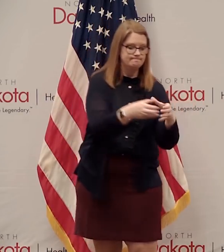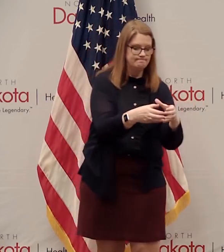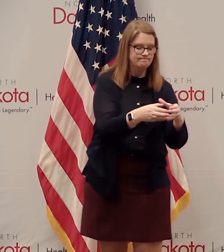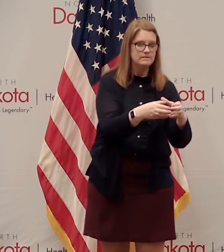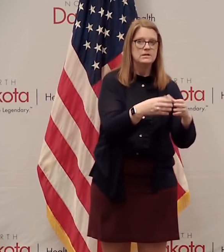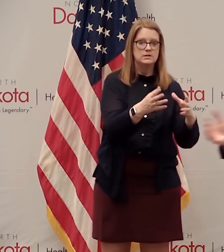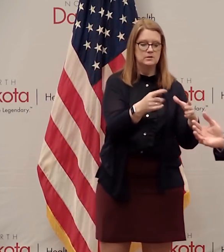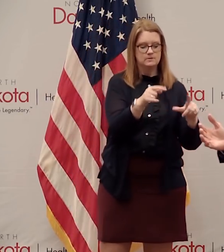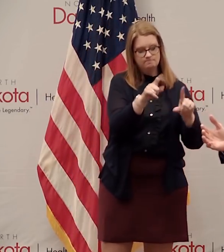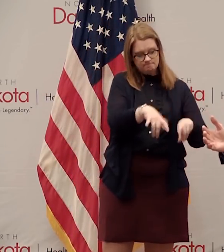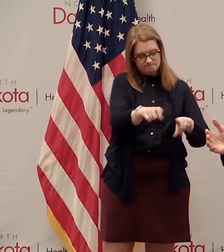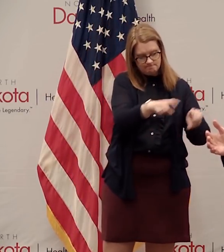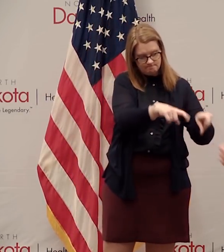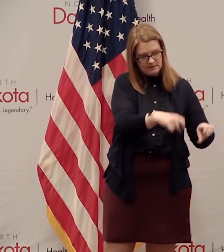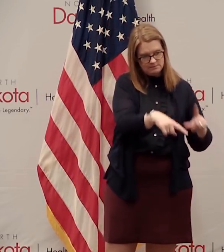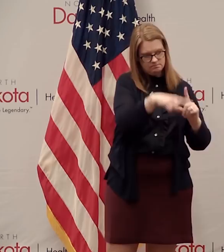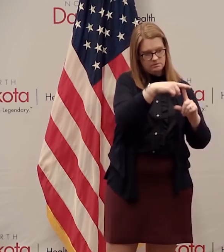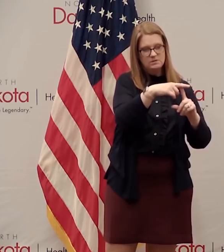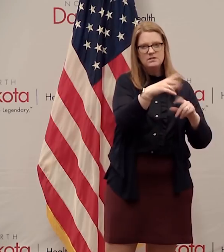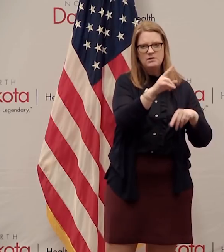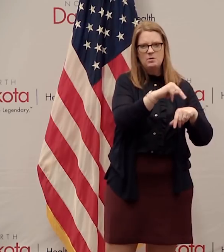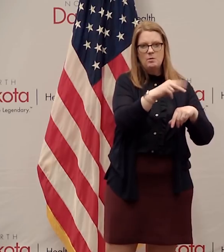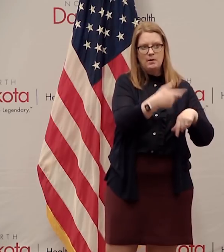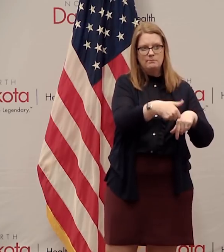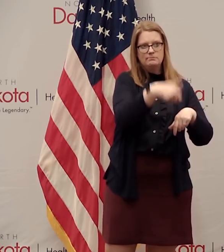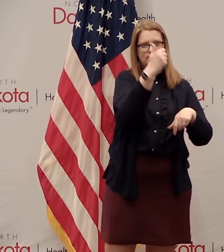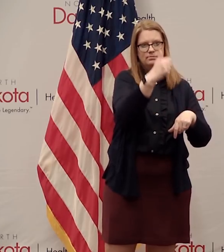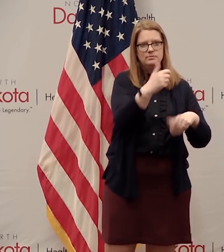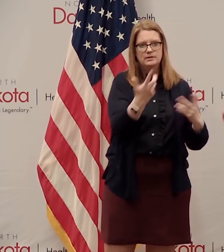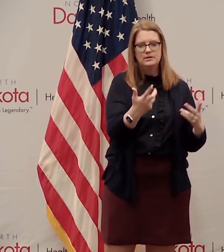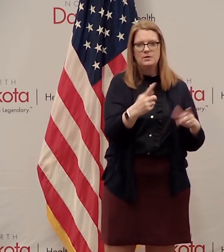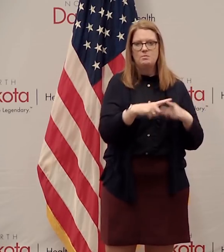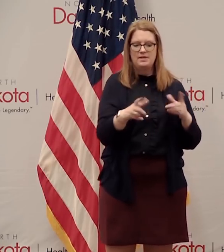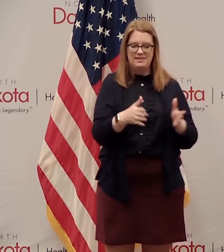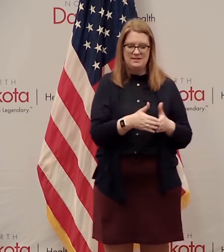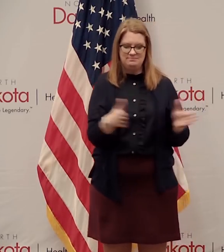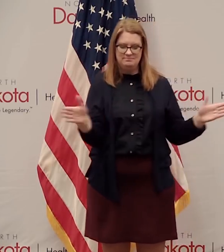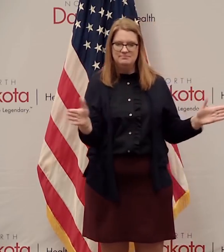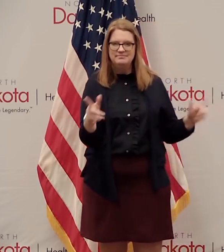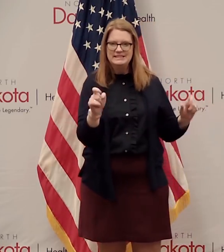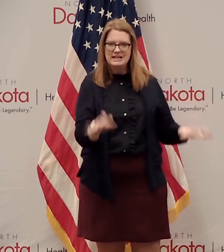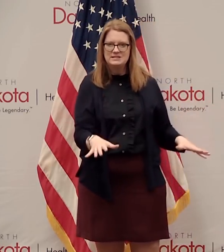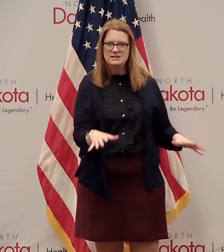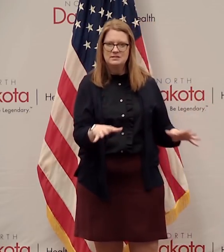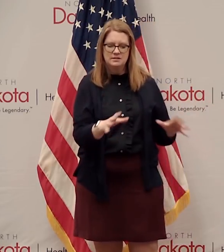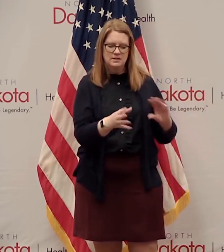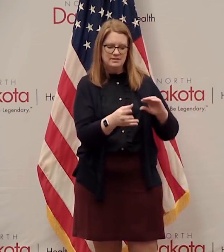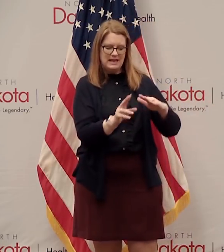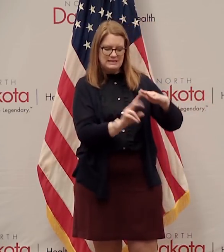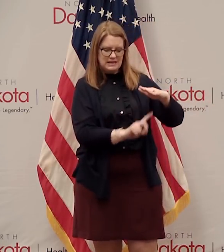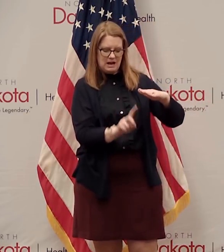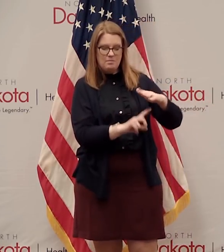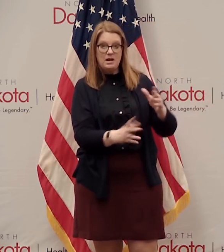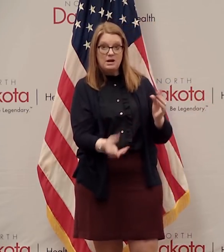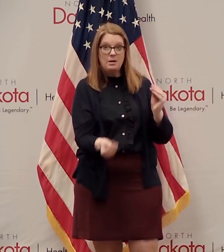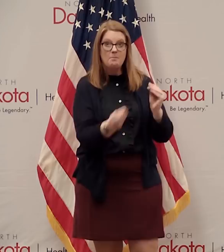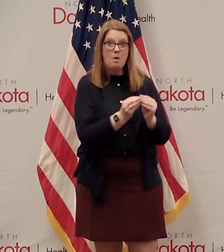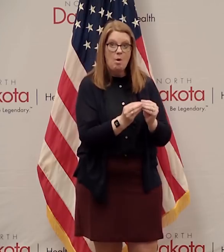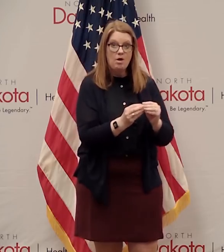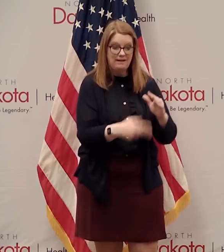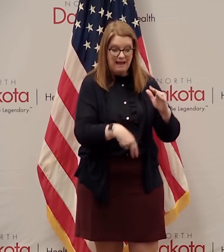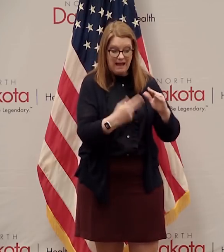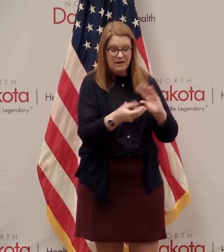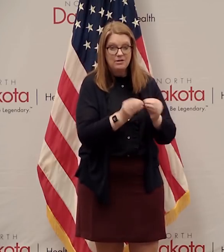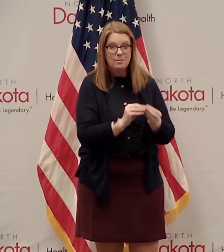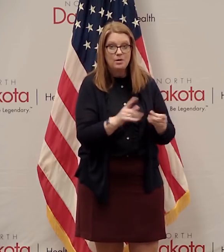to go up. The broad-based testing will cause the actual percentage to drop. And so we want to do both of those things. We want to